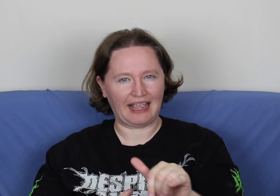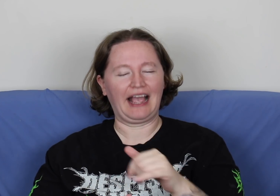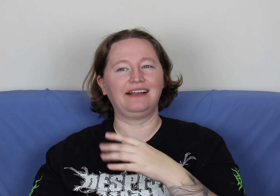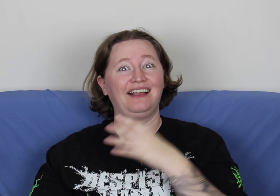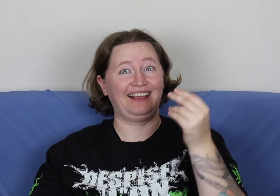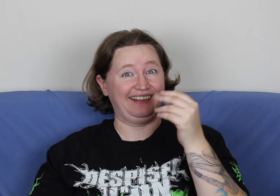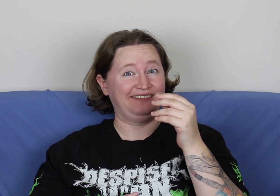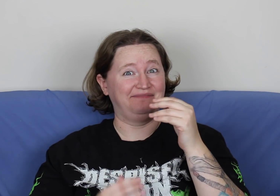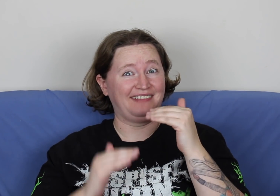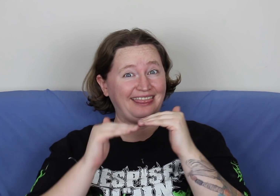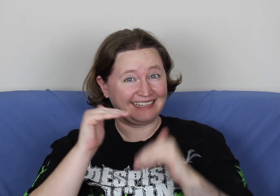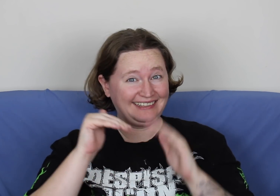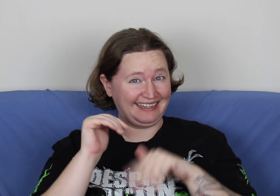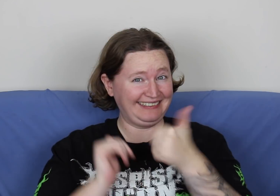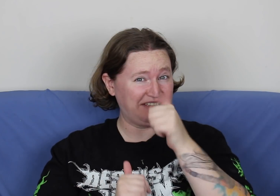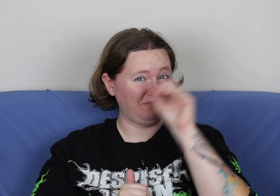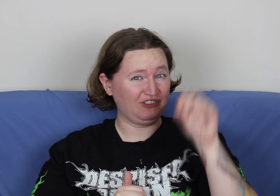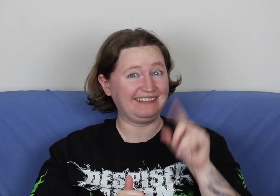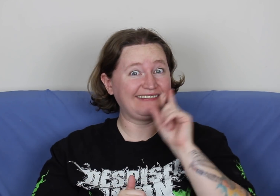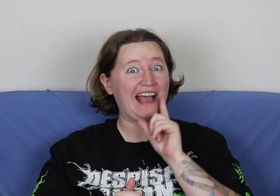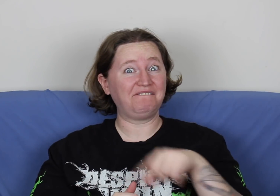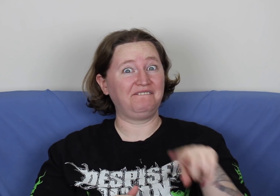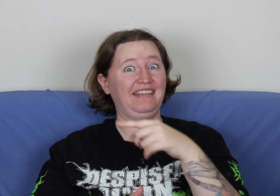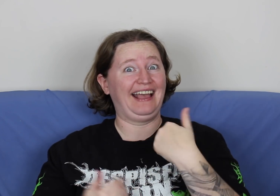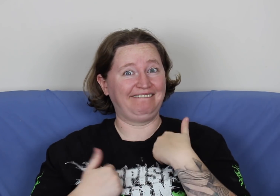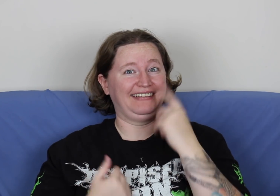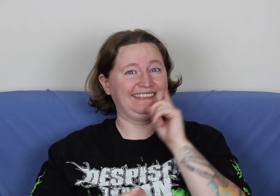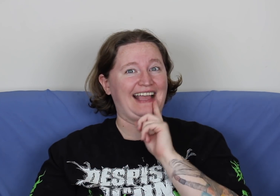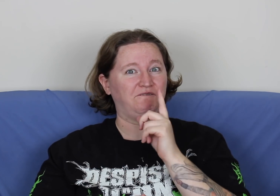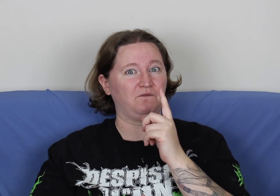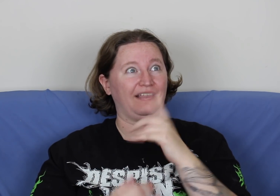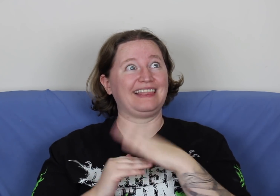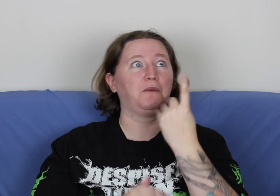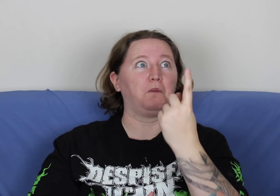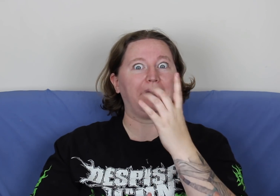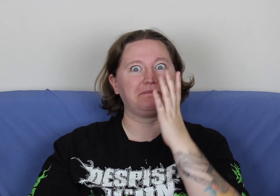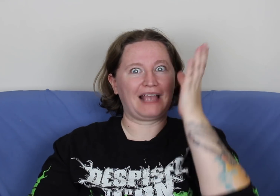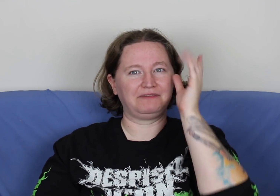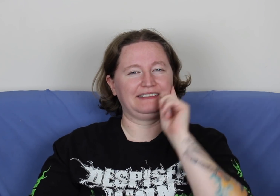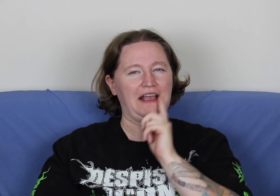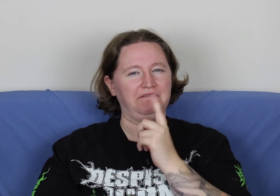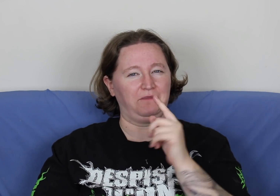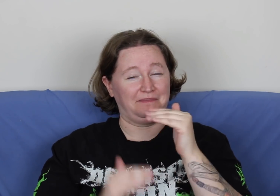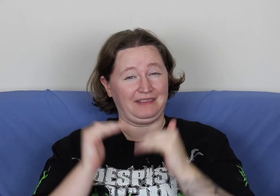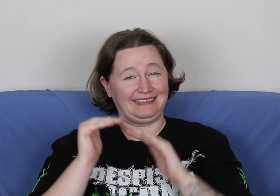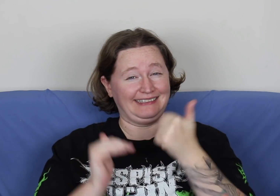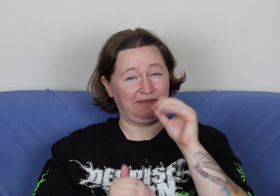It's not about that. And less than 10% of deaf people actually have at least one or more deaf parents. Less